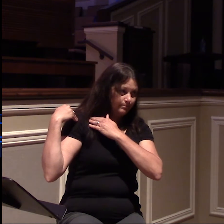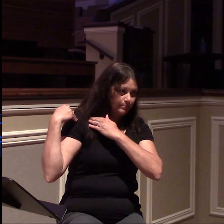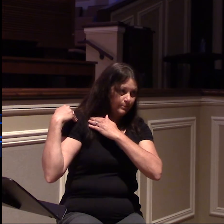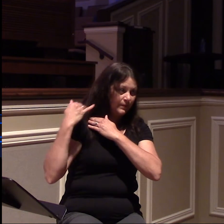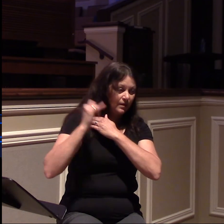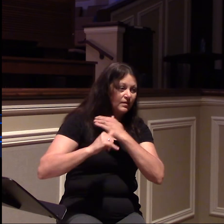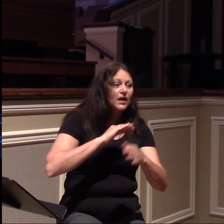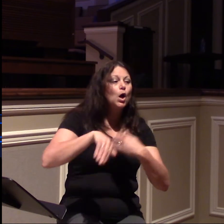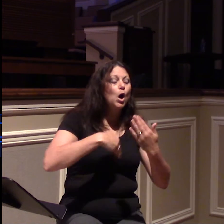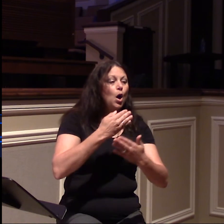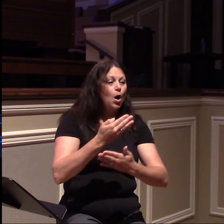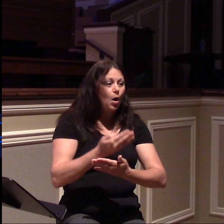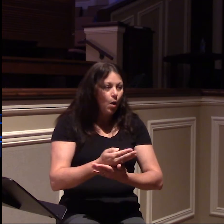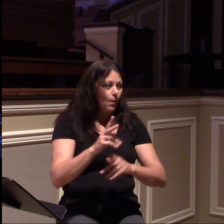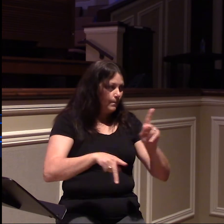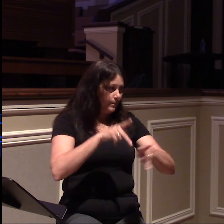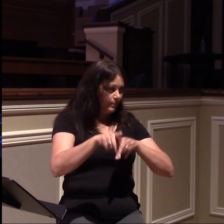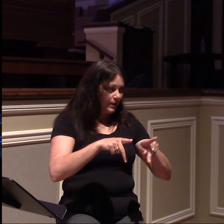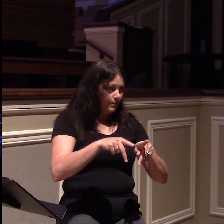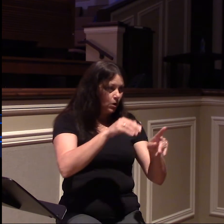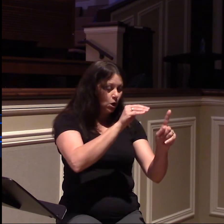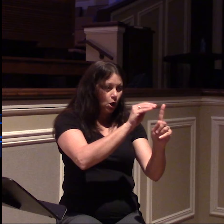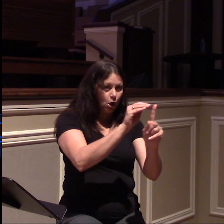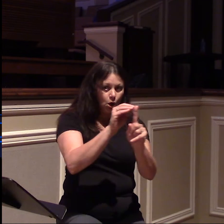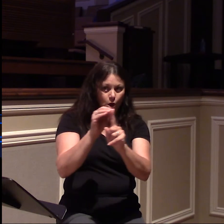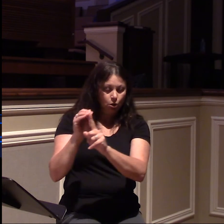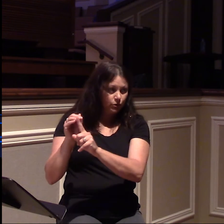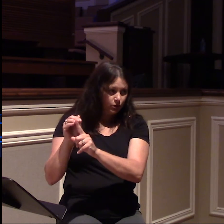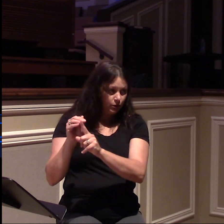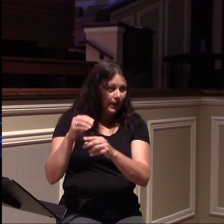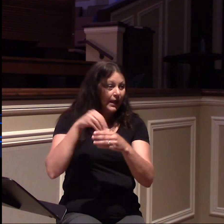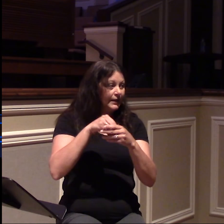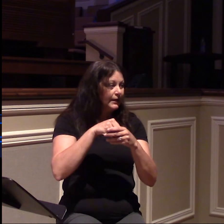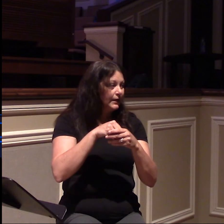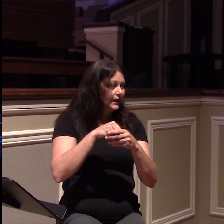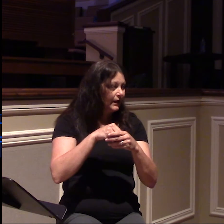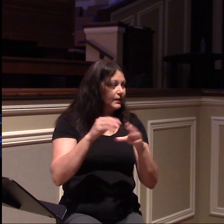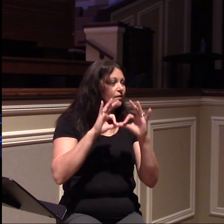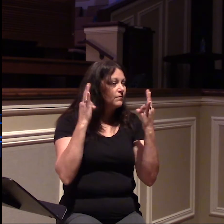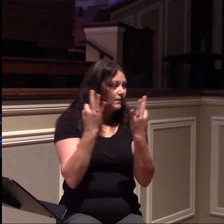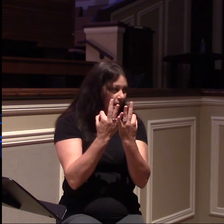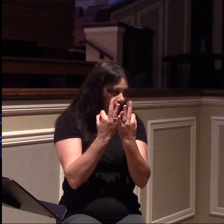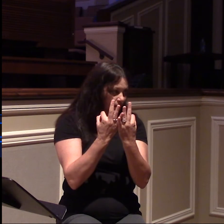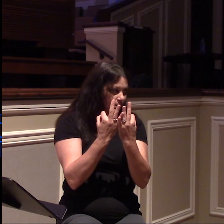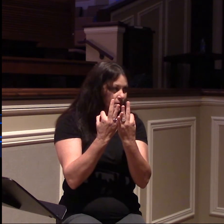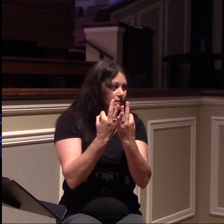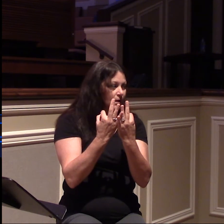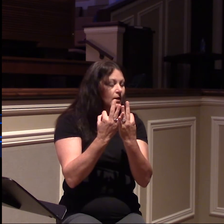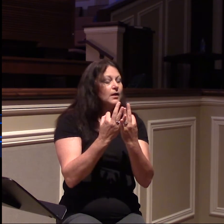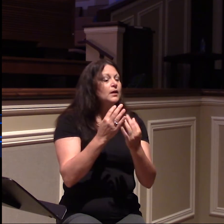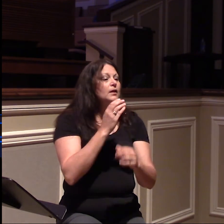that each man has been called to. And in their families, their characters